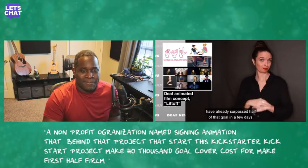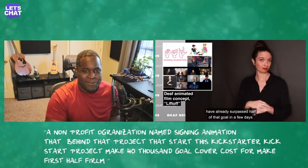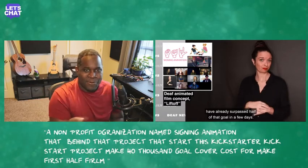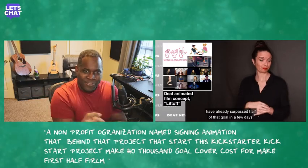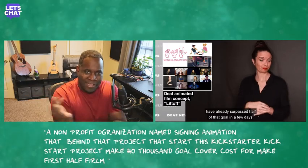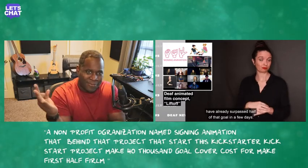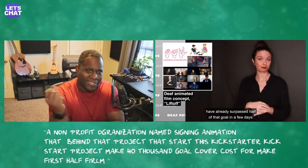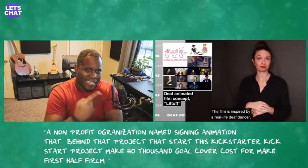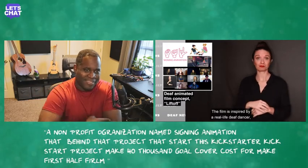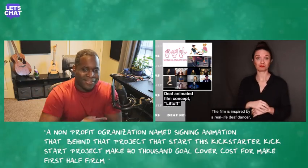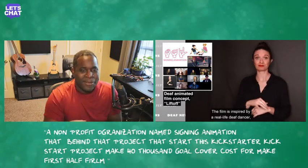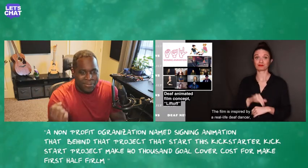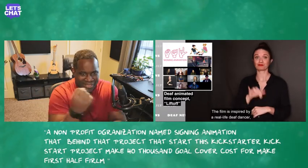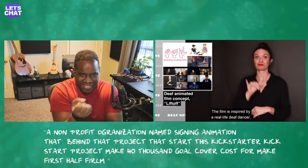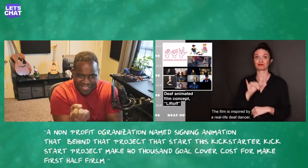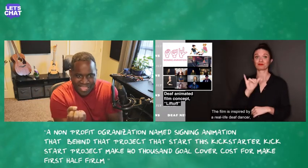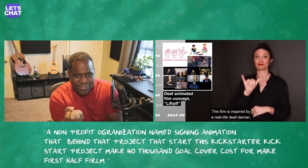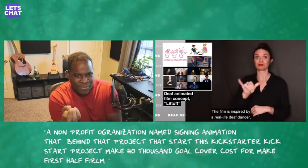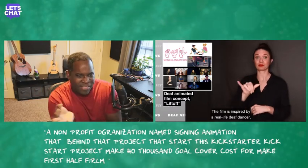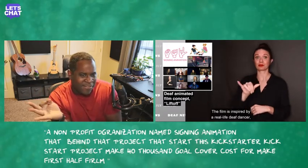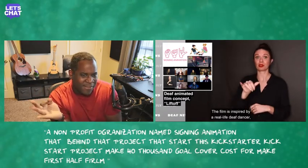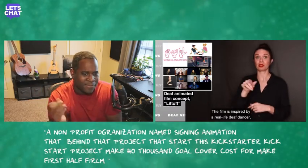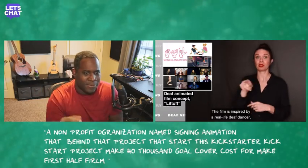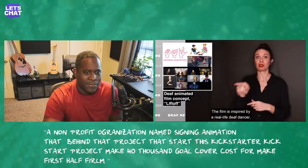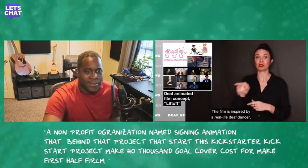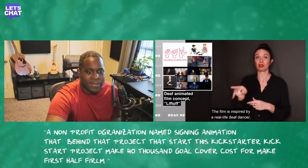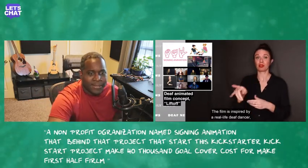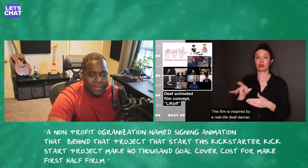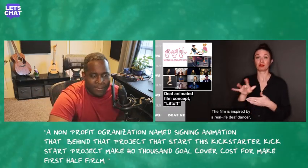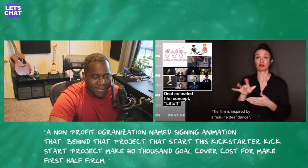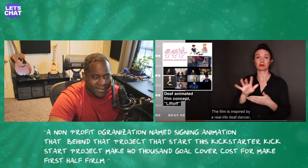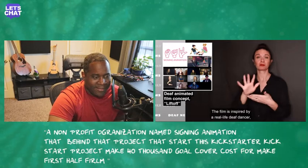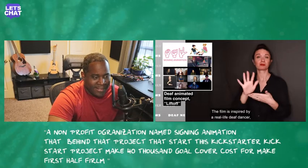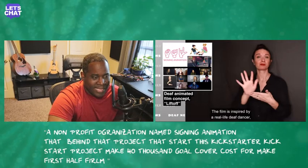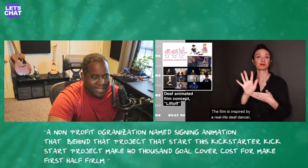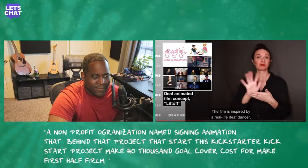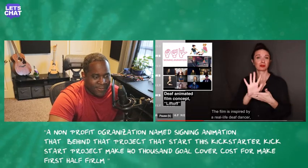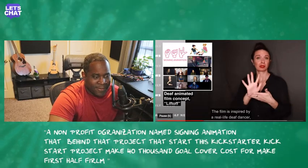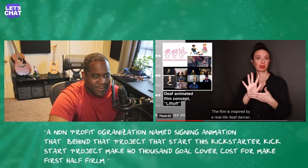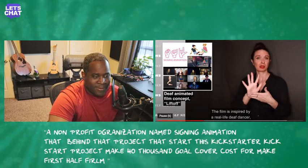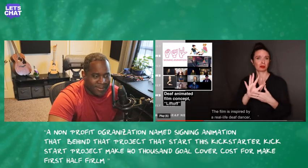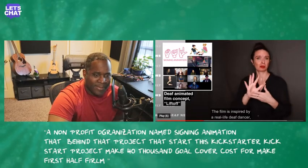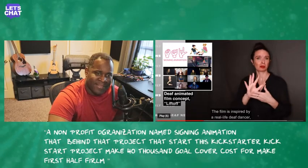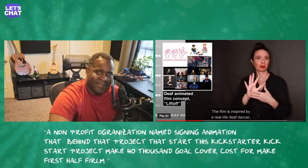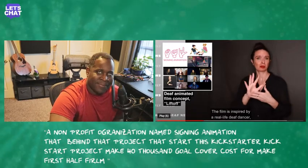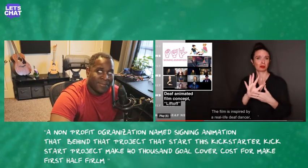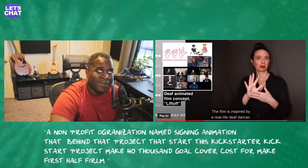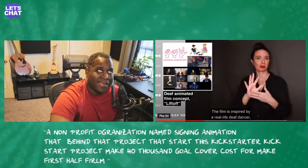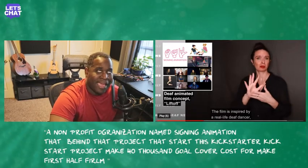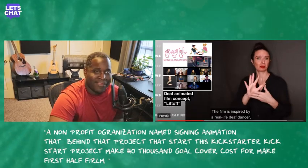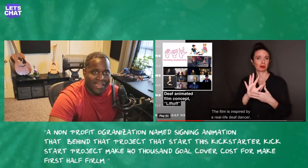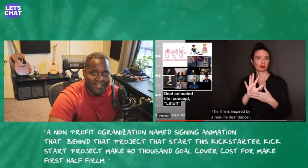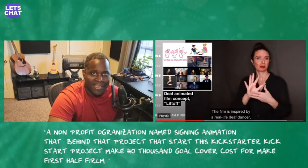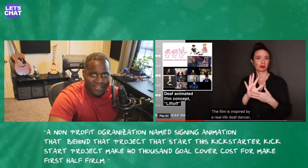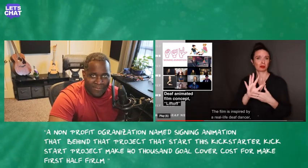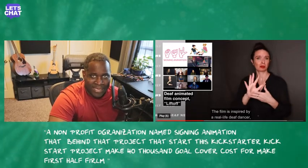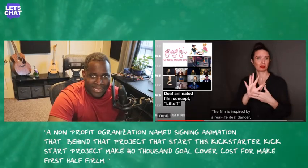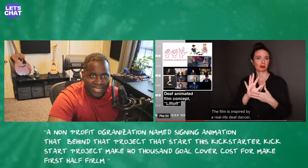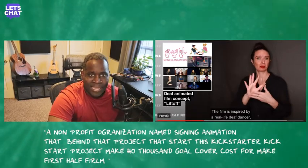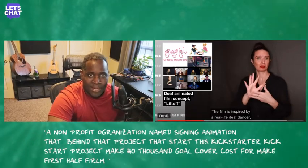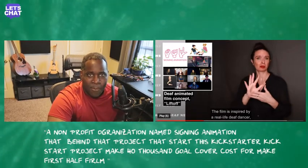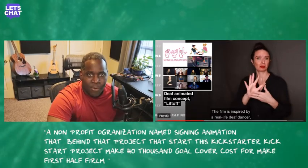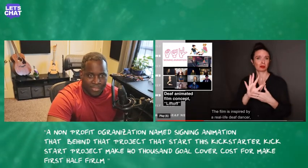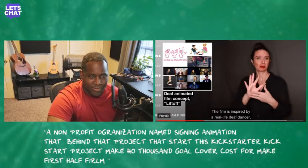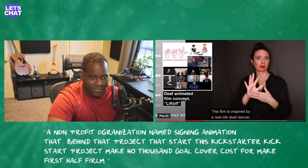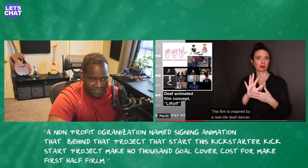in a few days, or several days. But in this case, she means a few. Because in English, several has a connotation of meaning